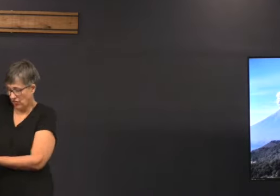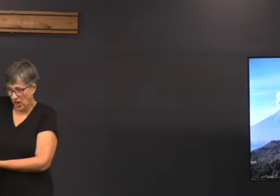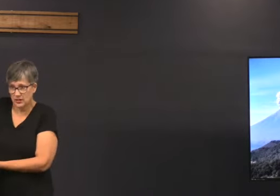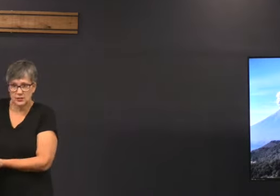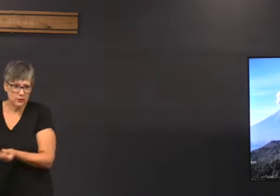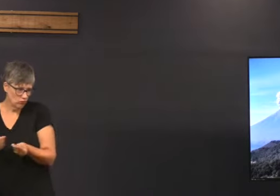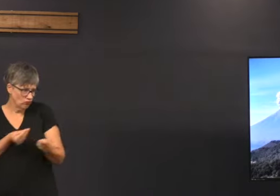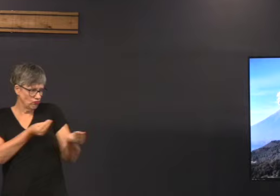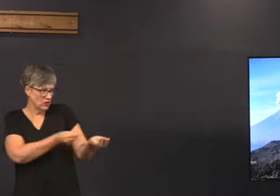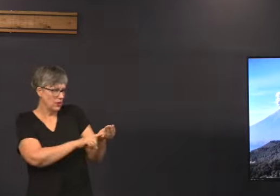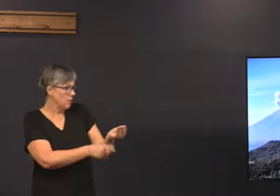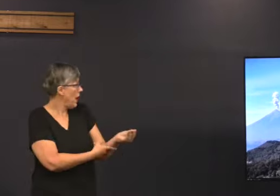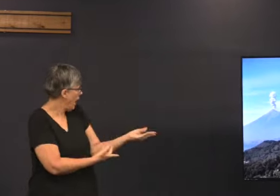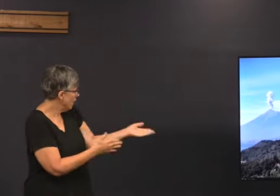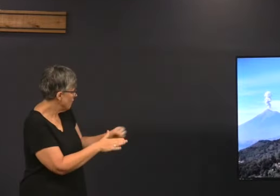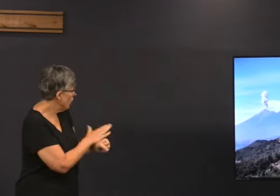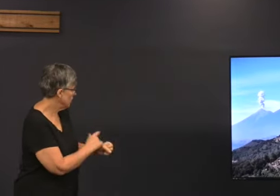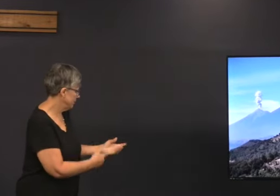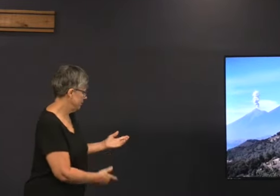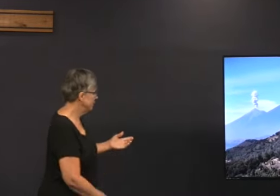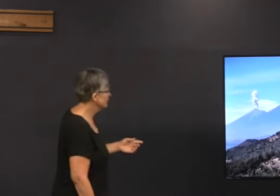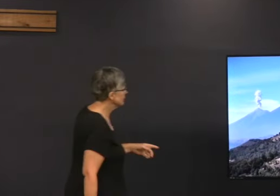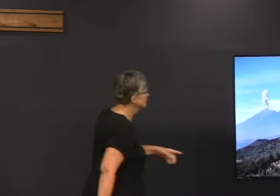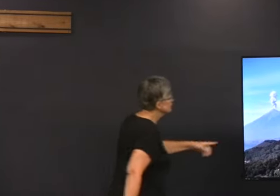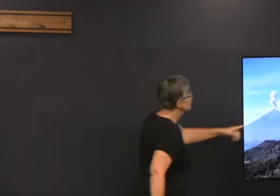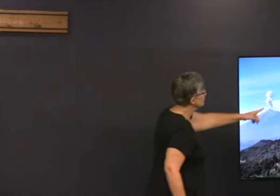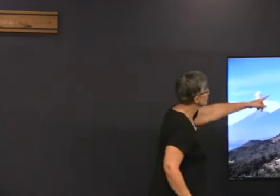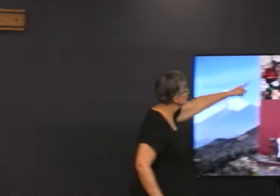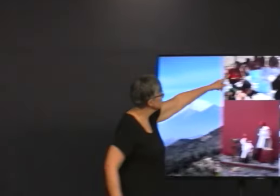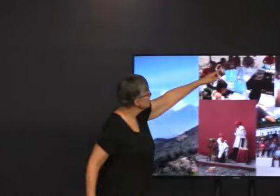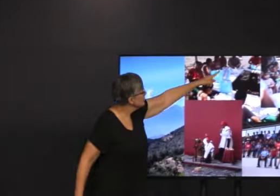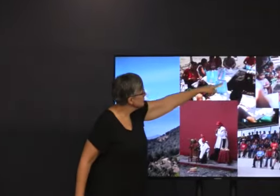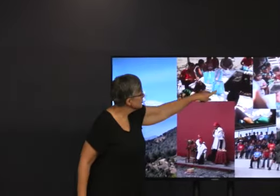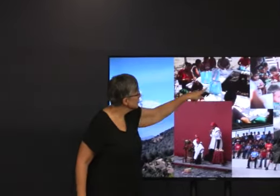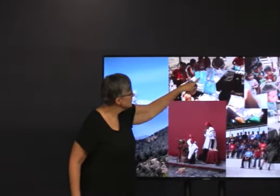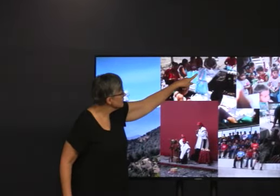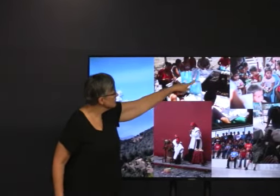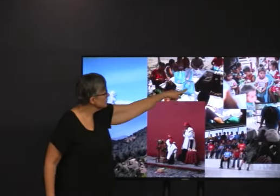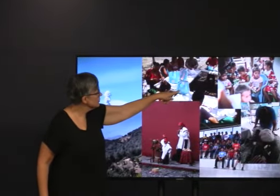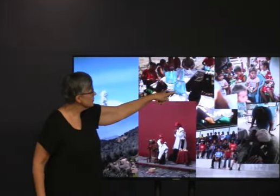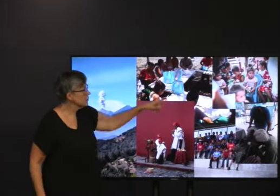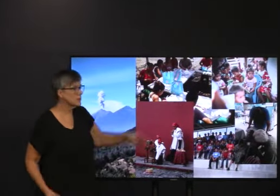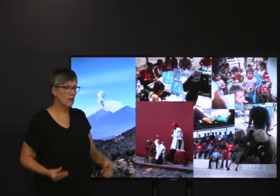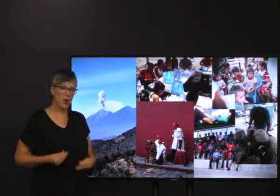We share these things with the people. We fill bags